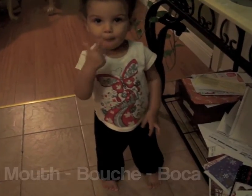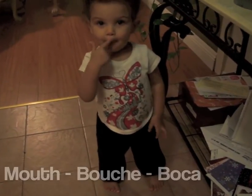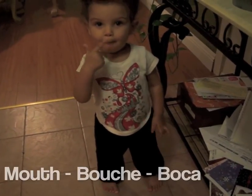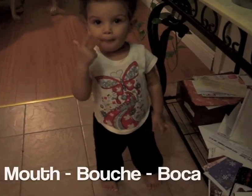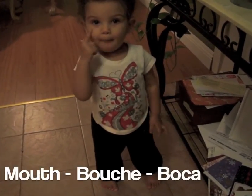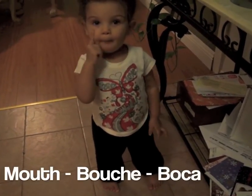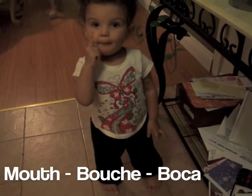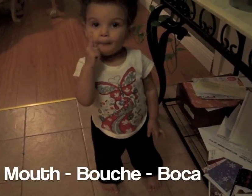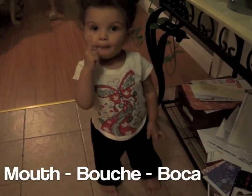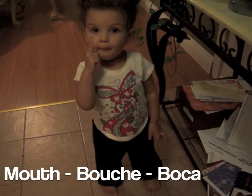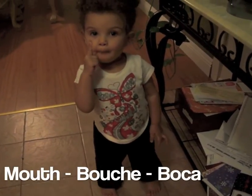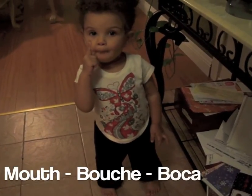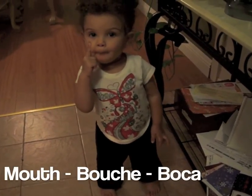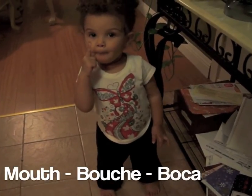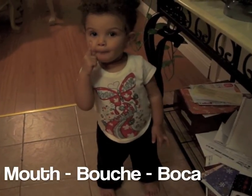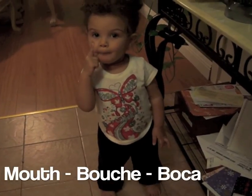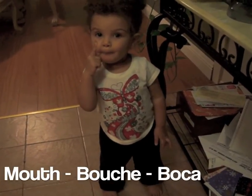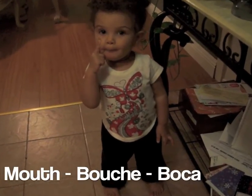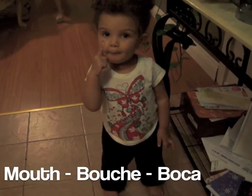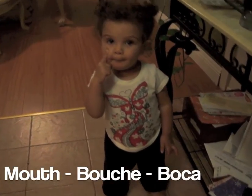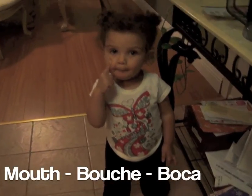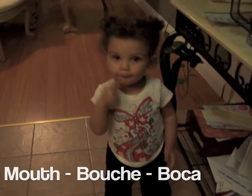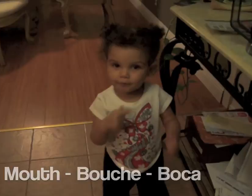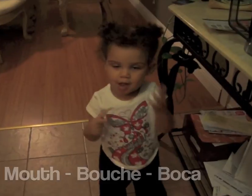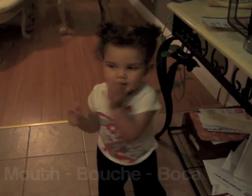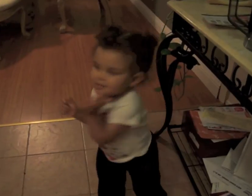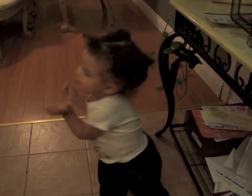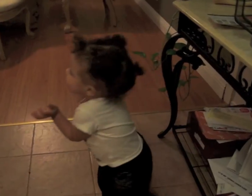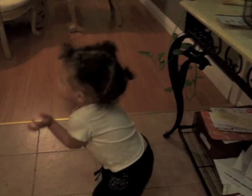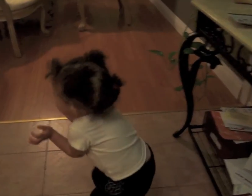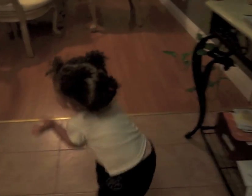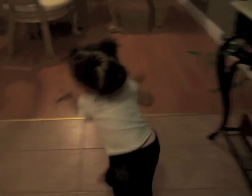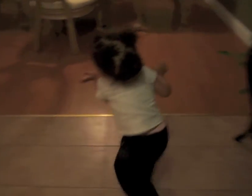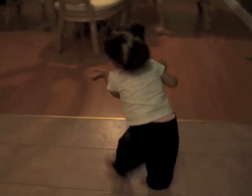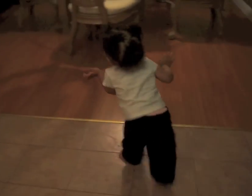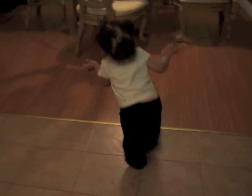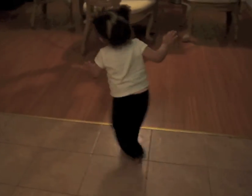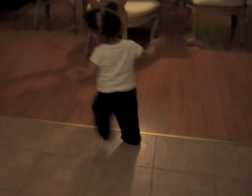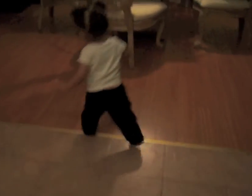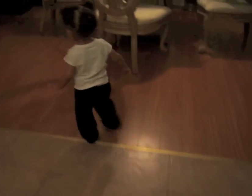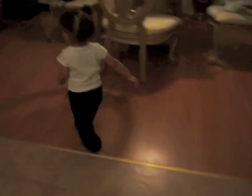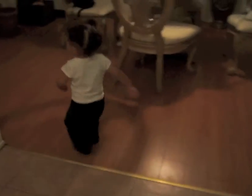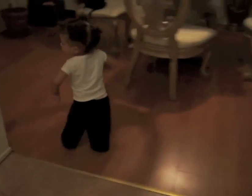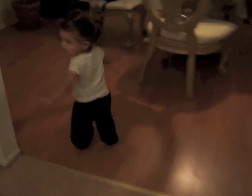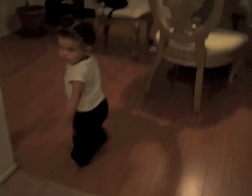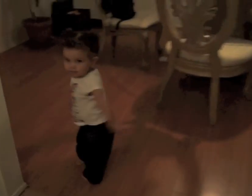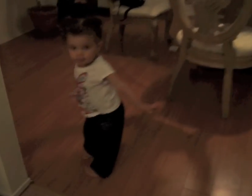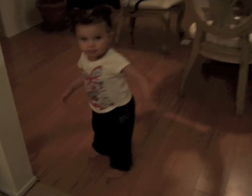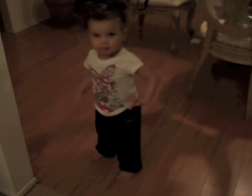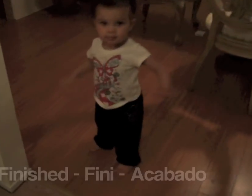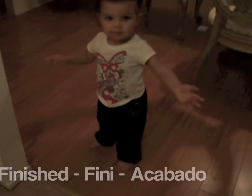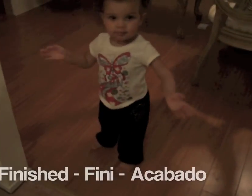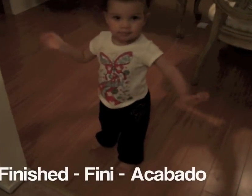Boca. Boca. Boca. Boca. Are you all finished? Saraya? Fini?